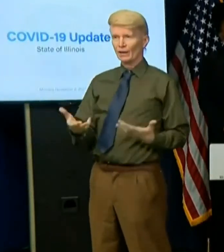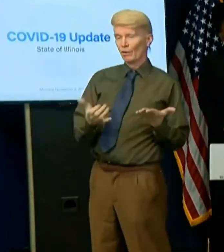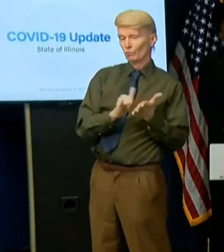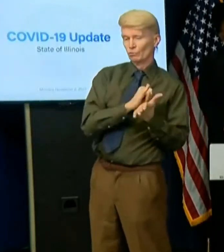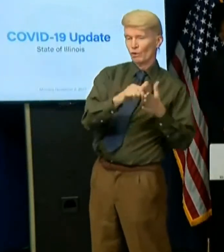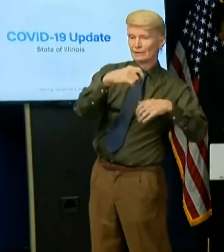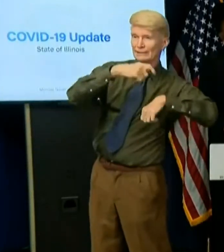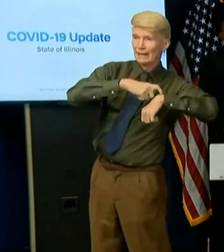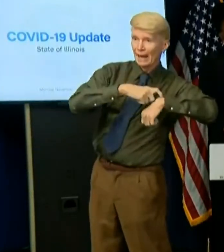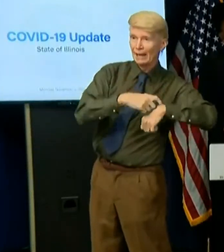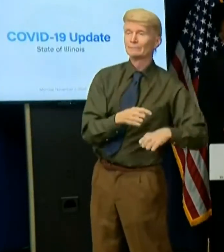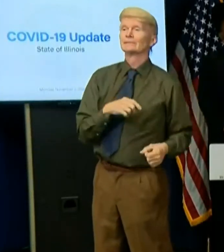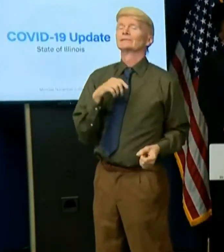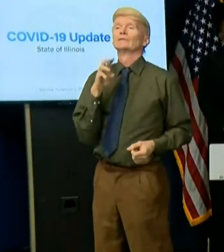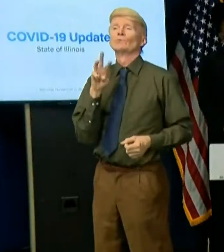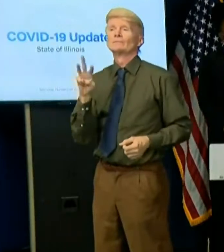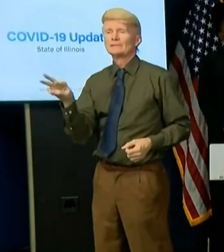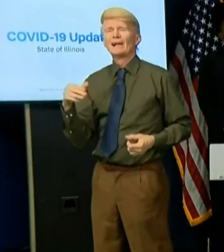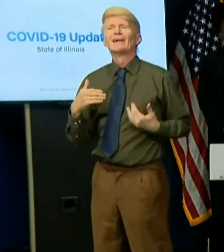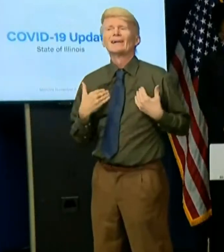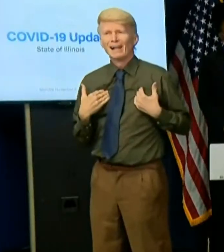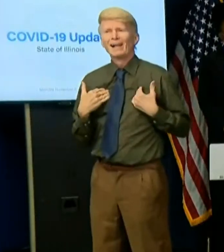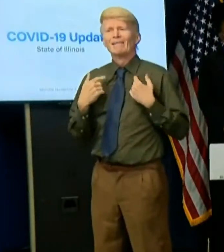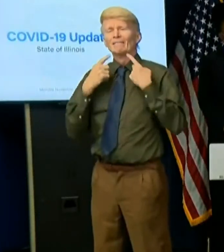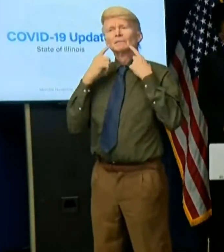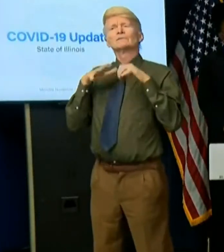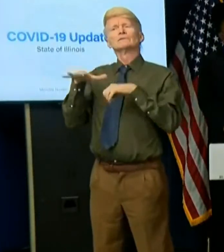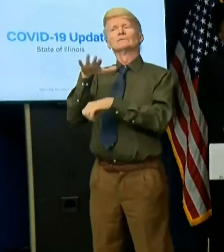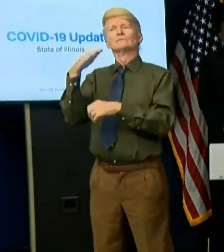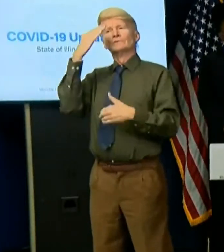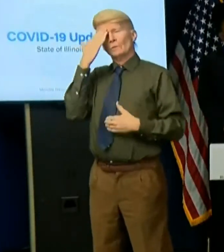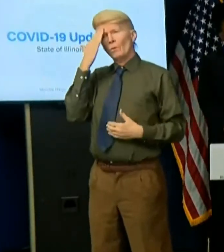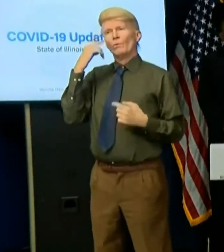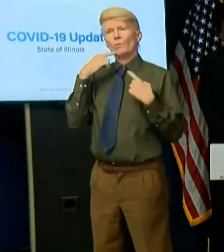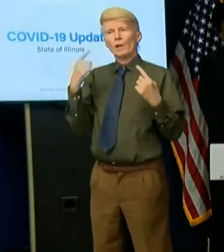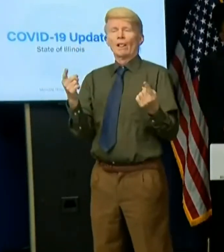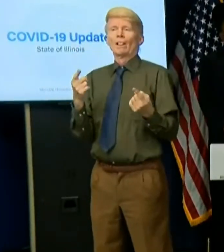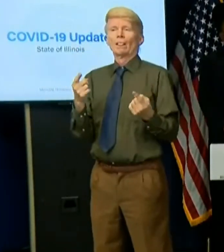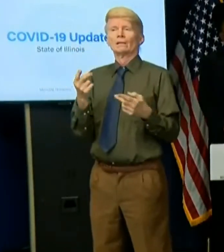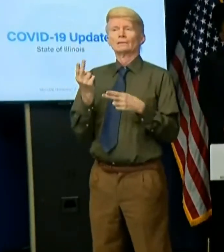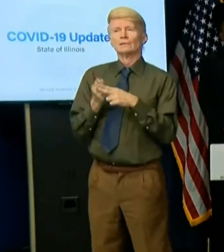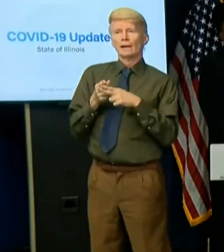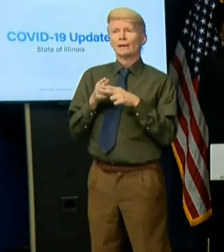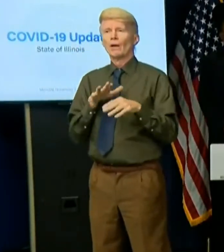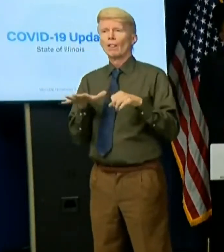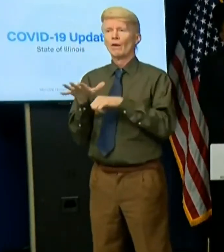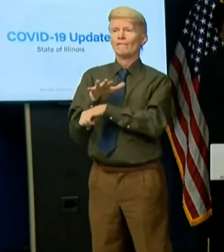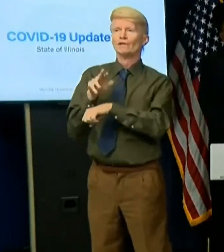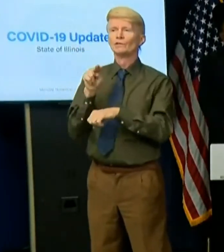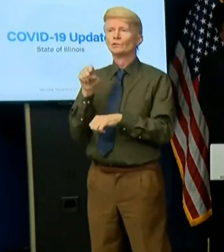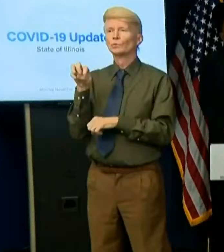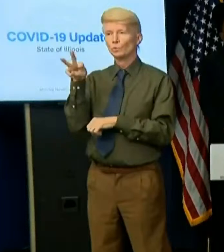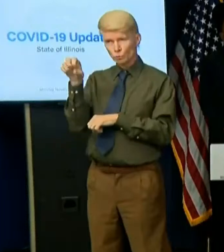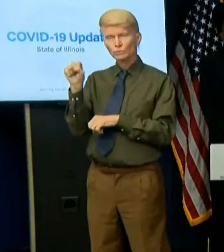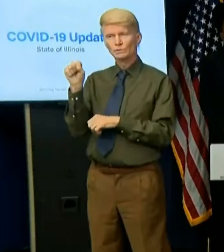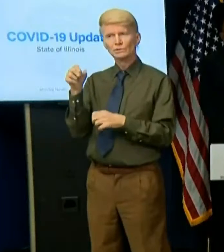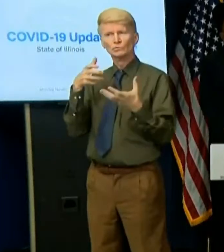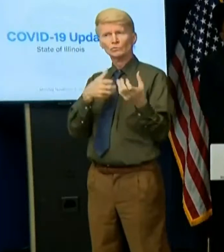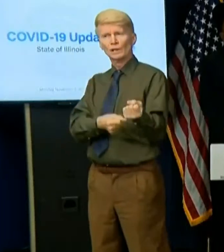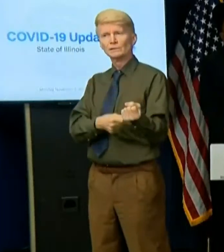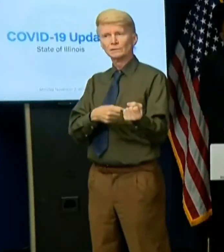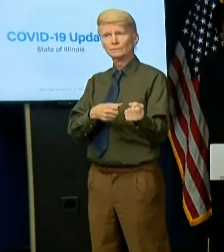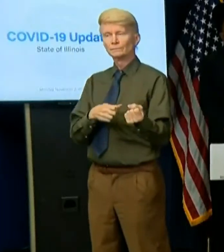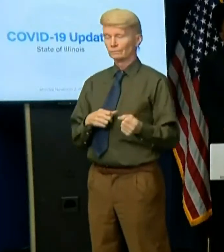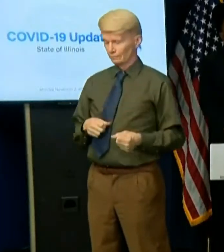Times website where they track all the races nationwide, or visit other reputable national news outlets. I